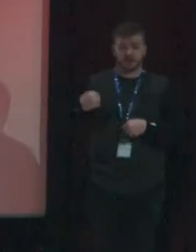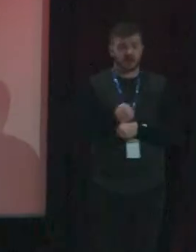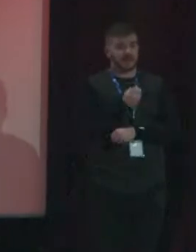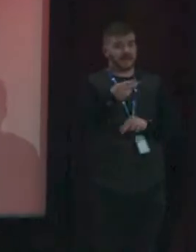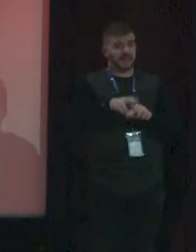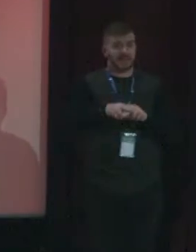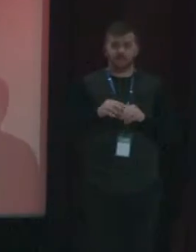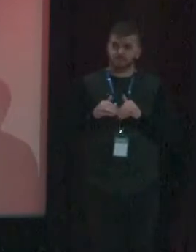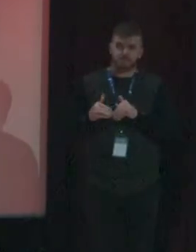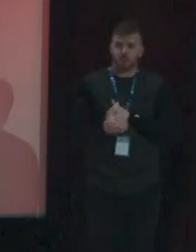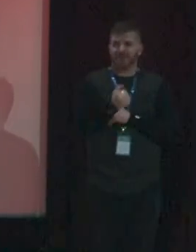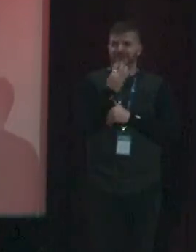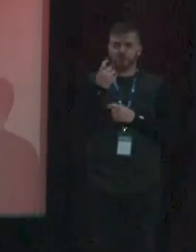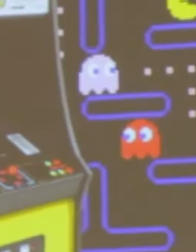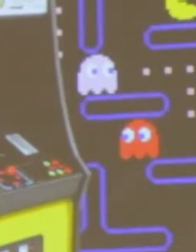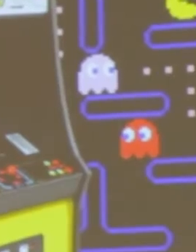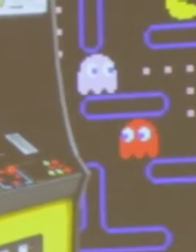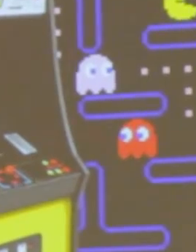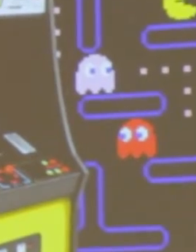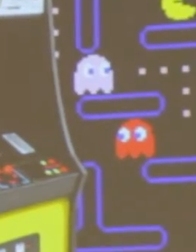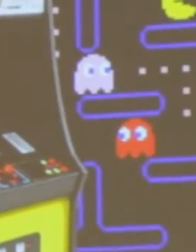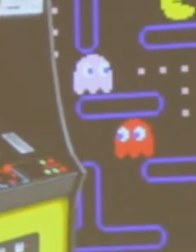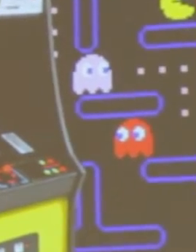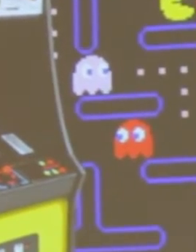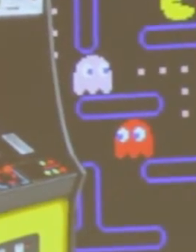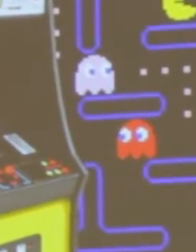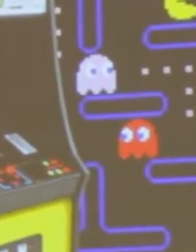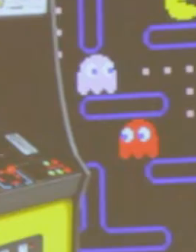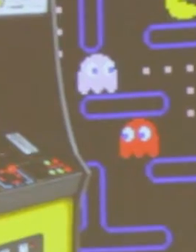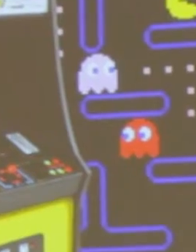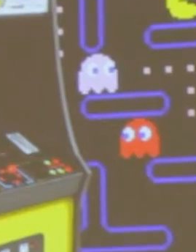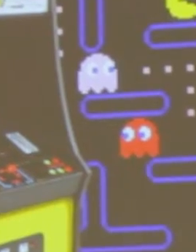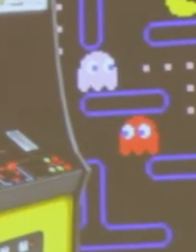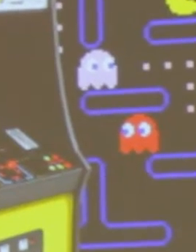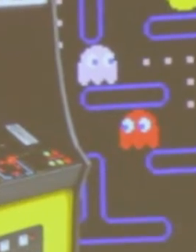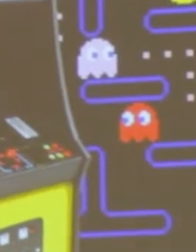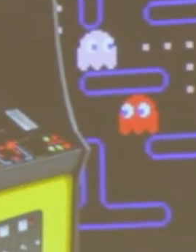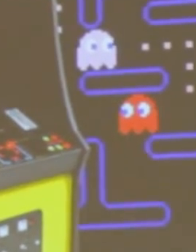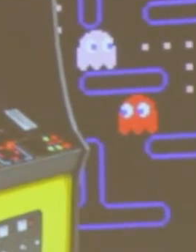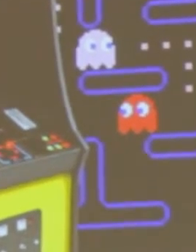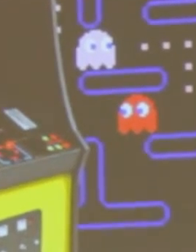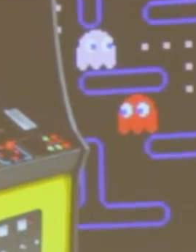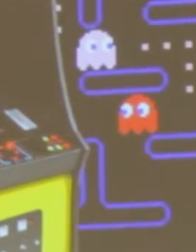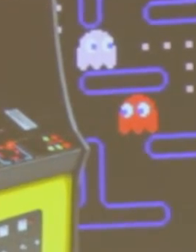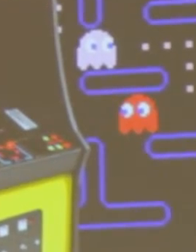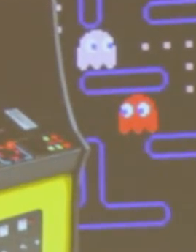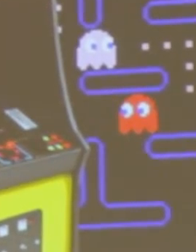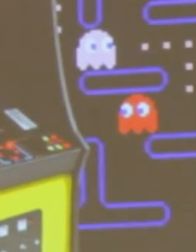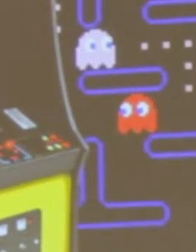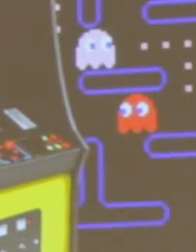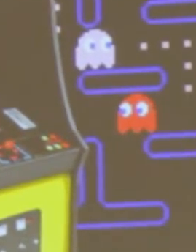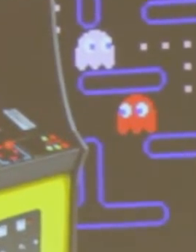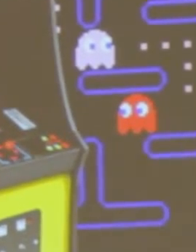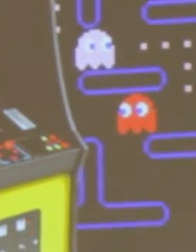than 64 pixels away from Pac-Man, then he does what Blinky does. He chases directly towards Pac-Man. But if he gets within